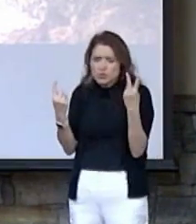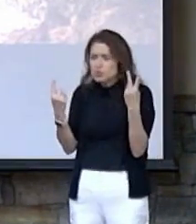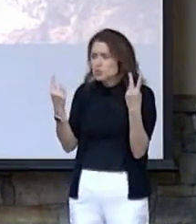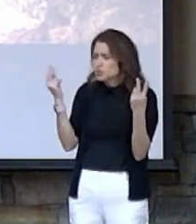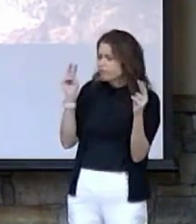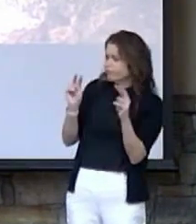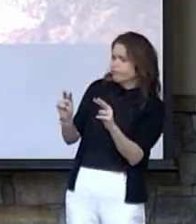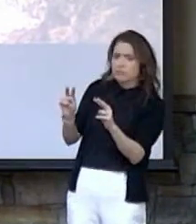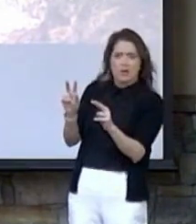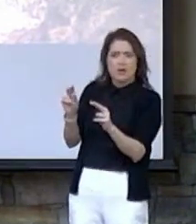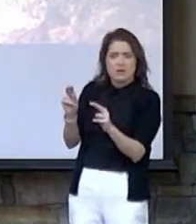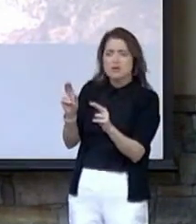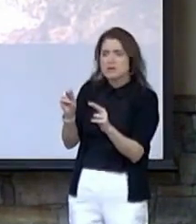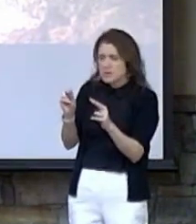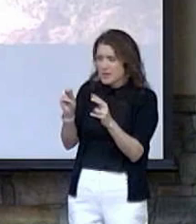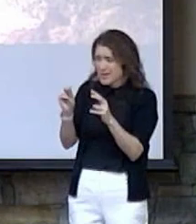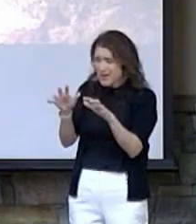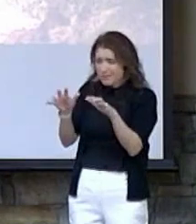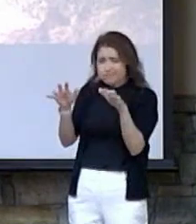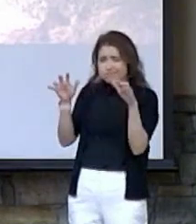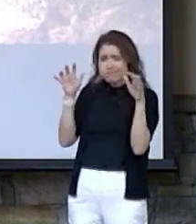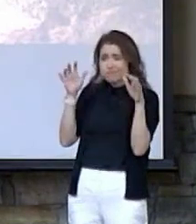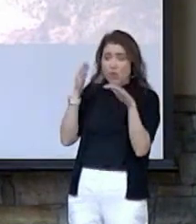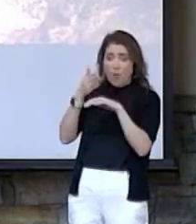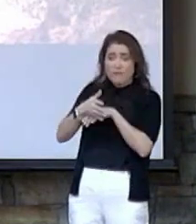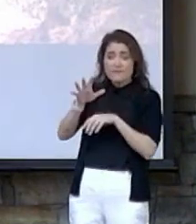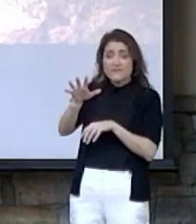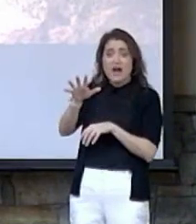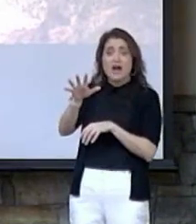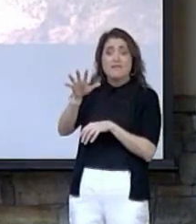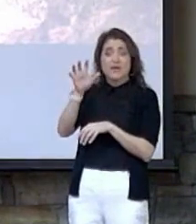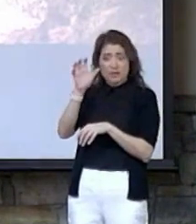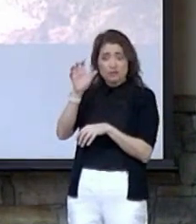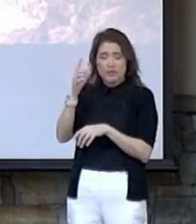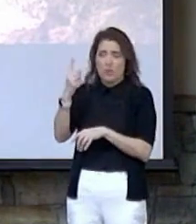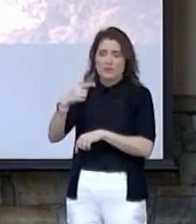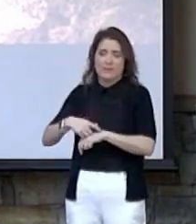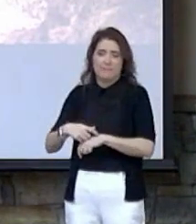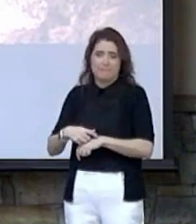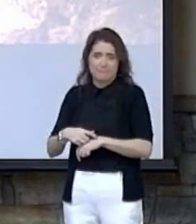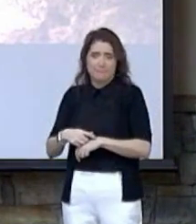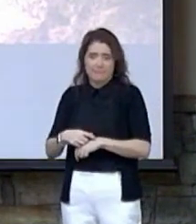It says he appeared to over 500 at one time.